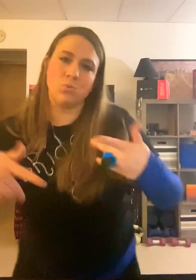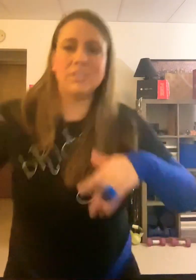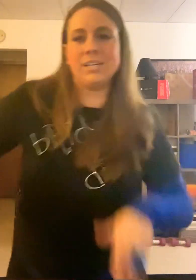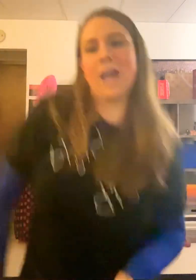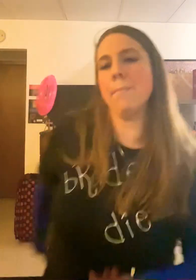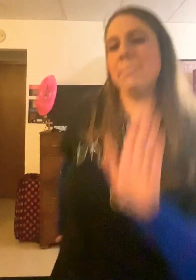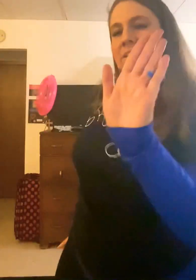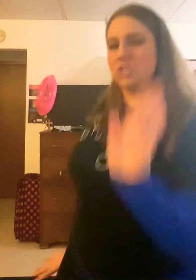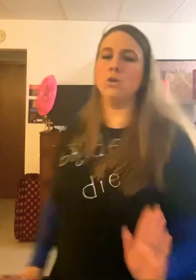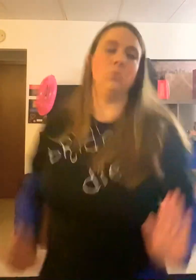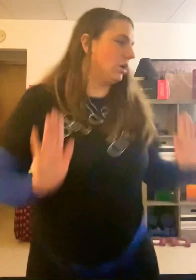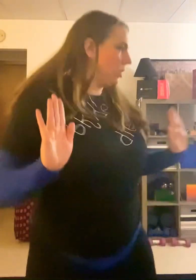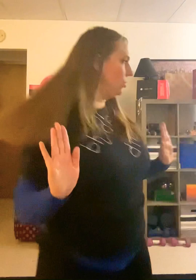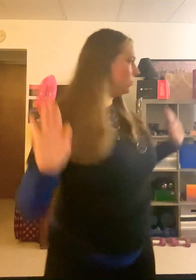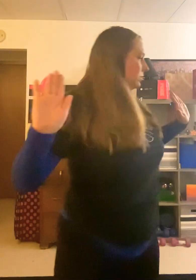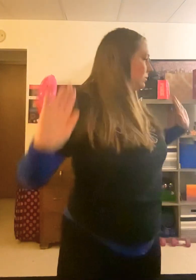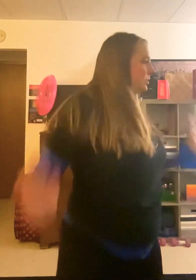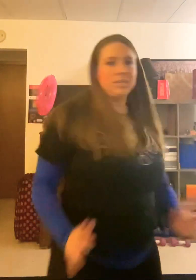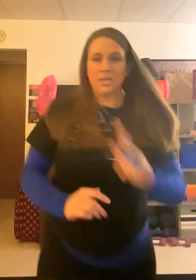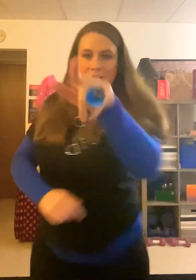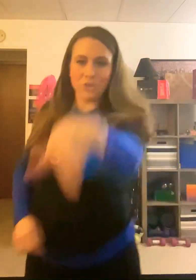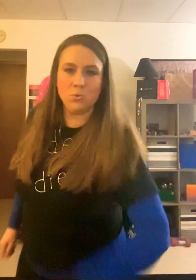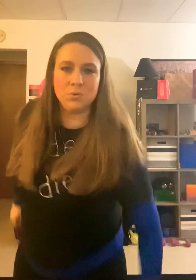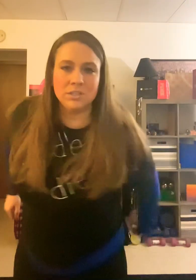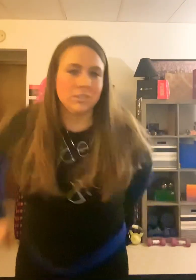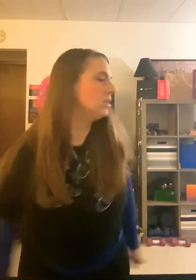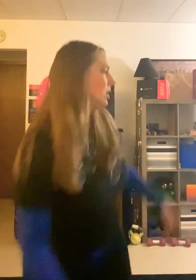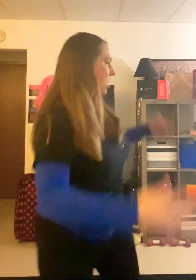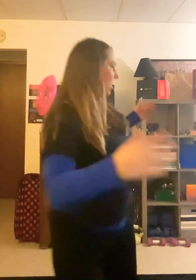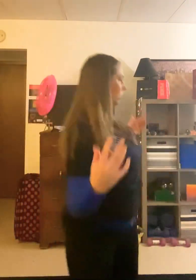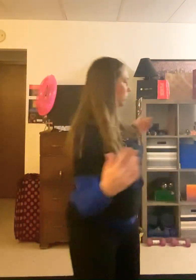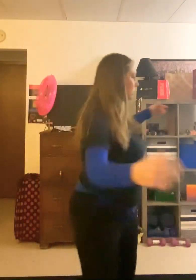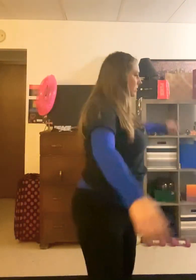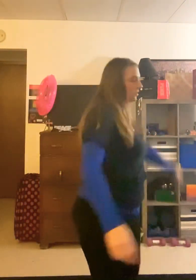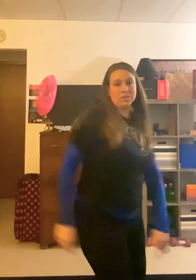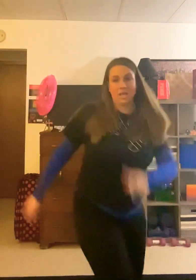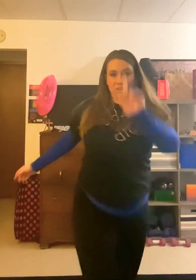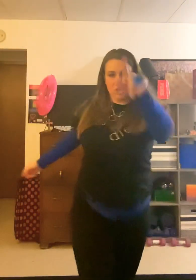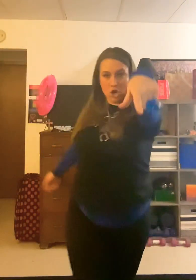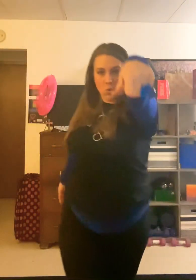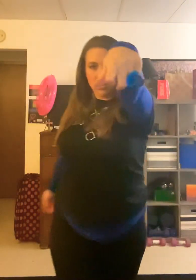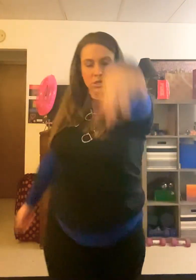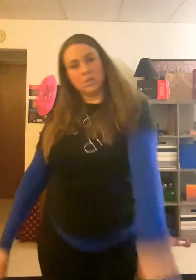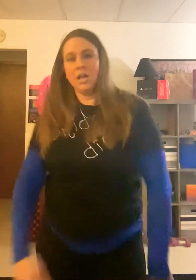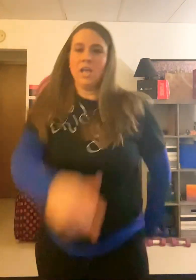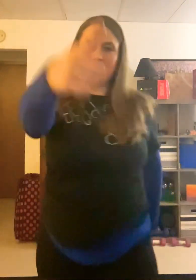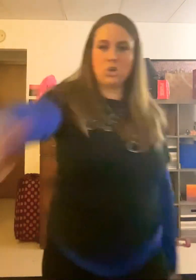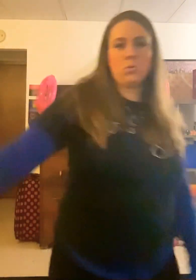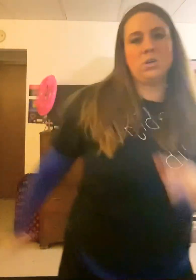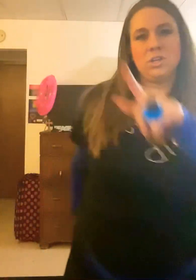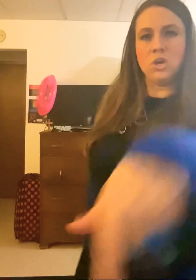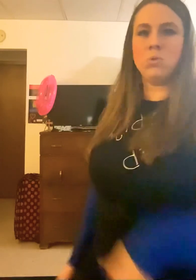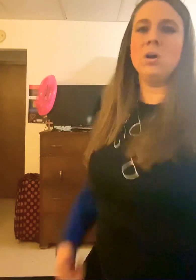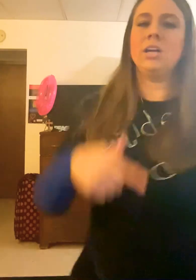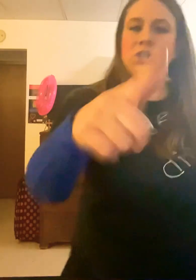when you got me too. Who? You. Who? You. You. You. You.